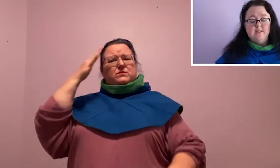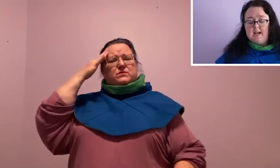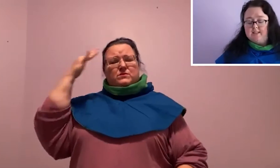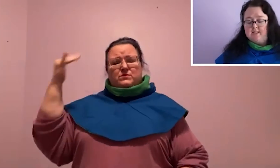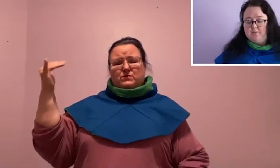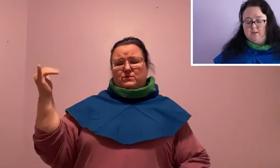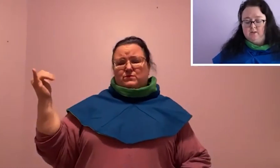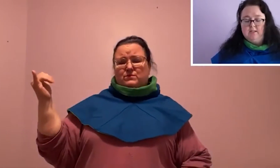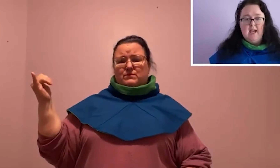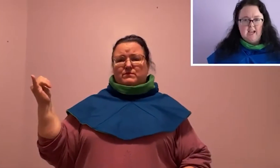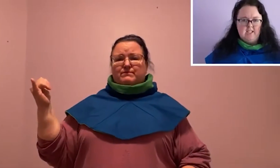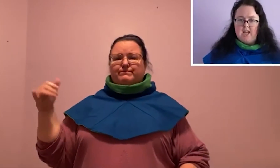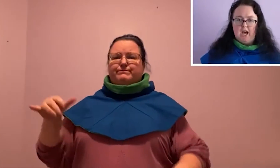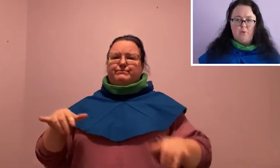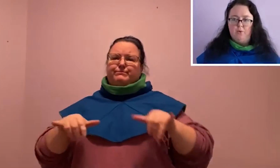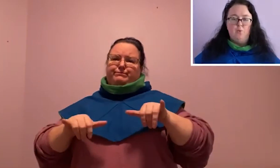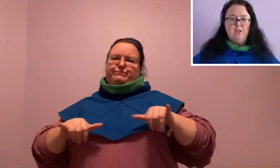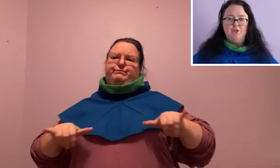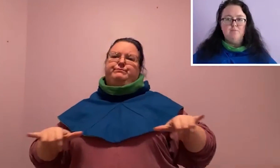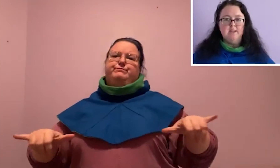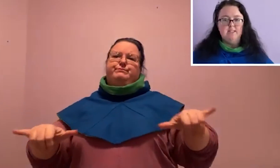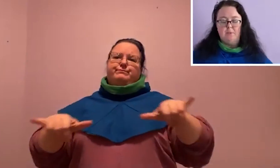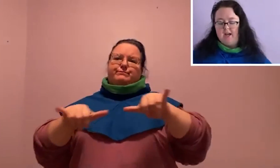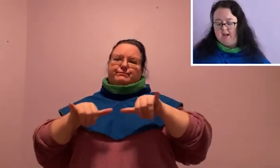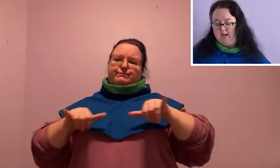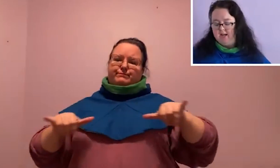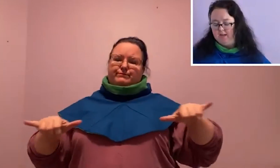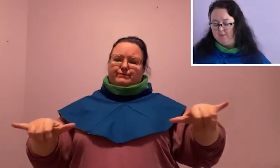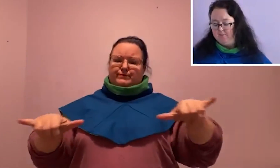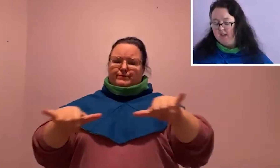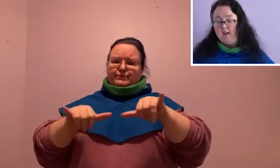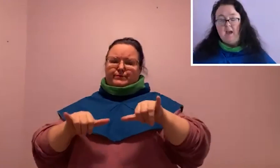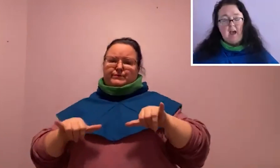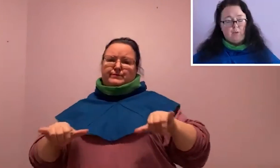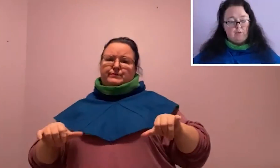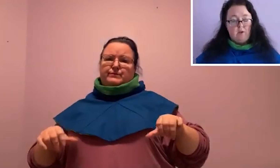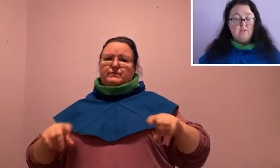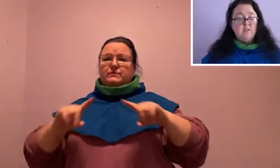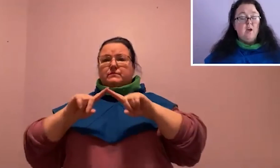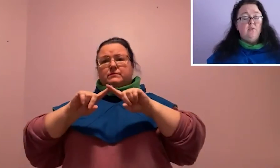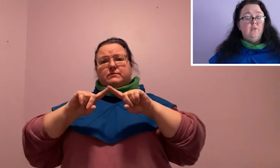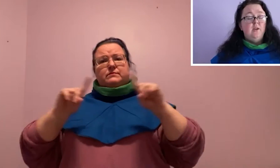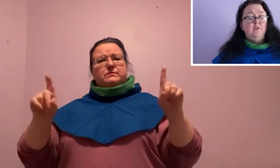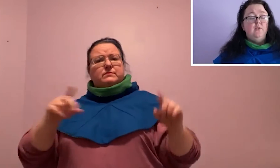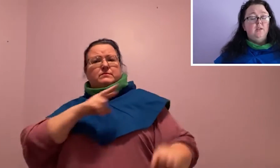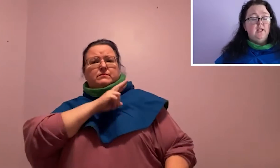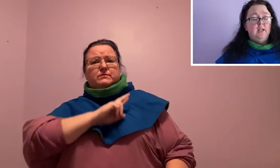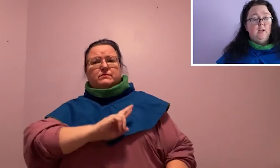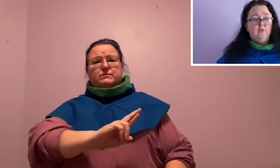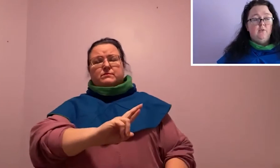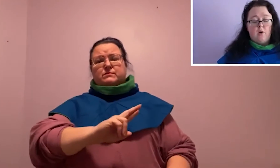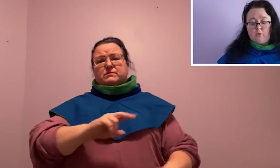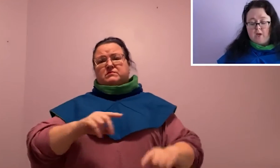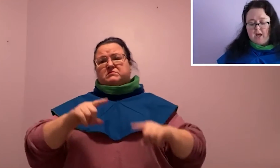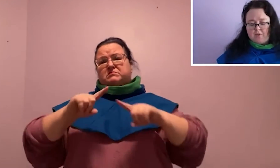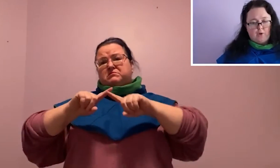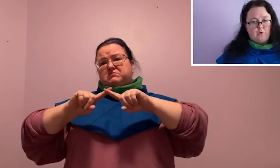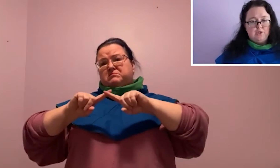that spilled, and now the witch must pay. Thus the fearful Lincoln folk the